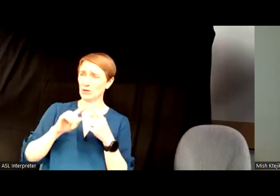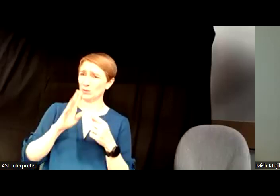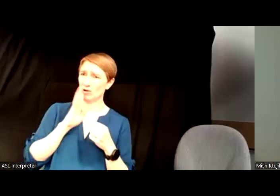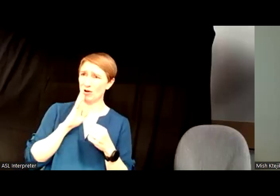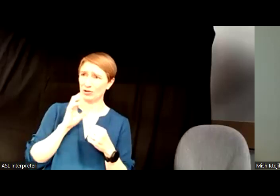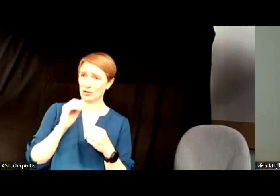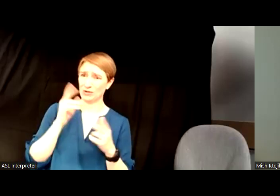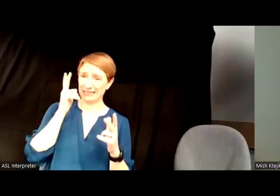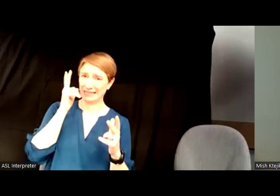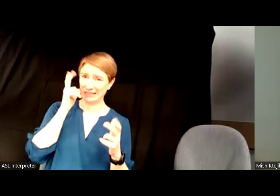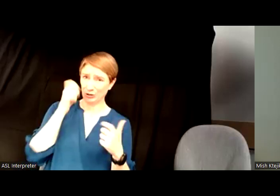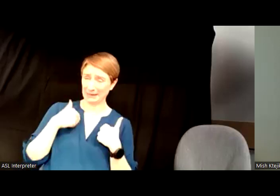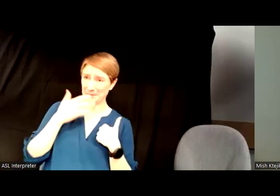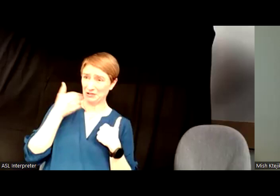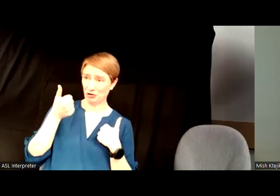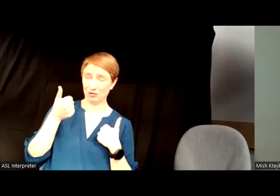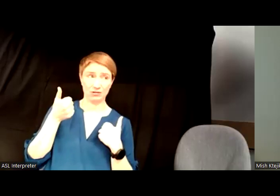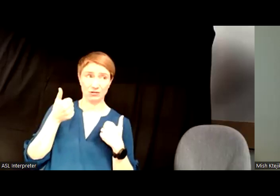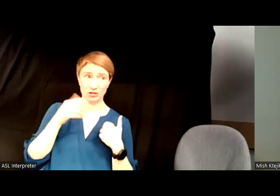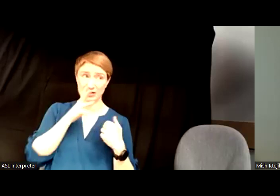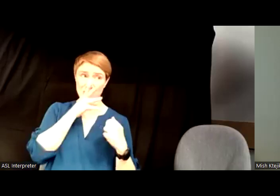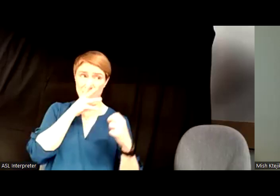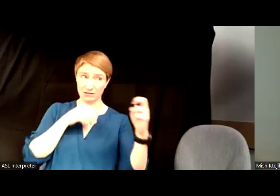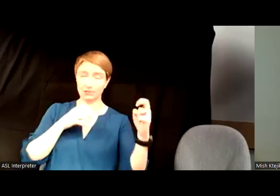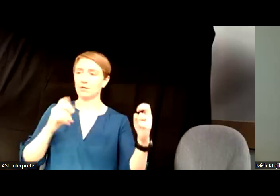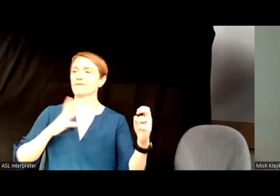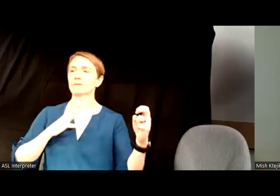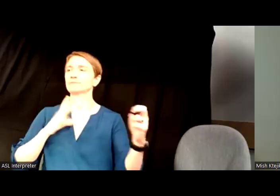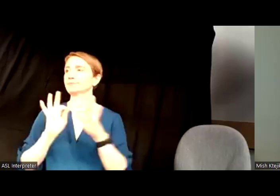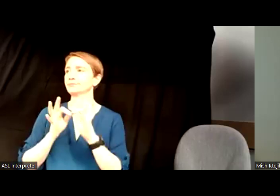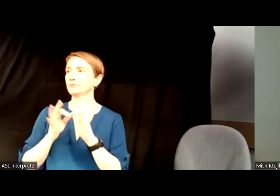me. If you If want to you- talk. Are you gonna talk?